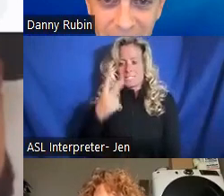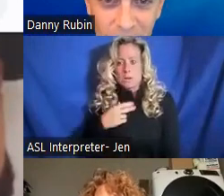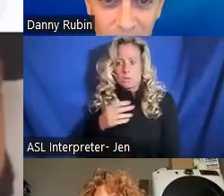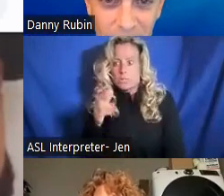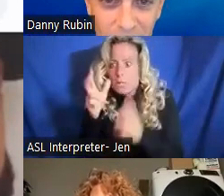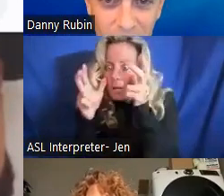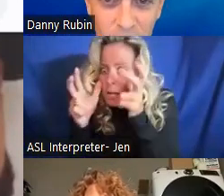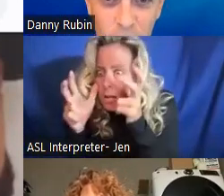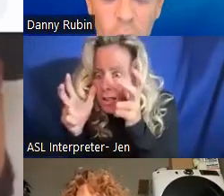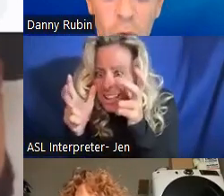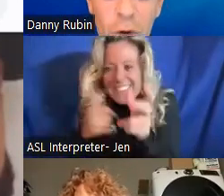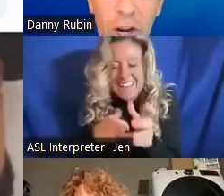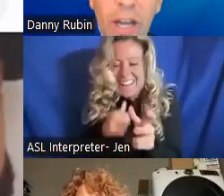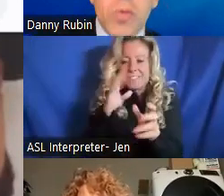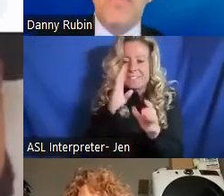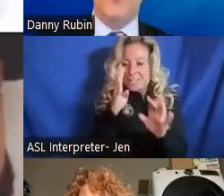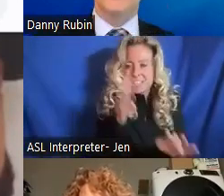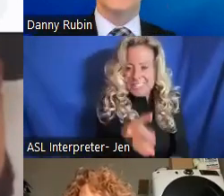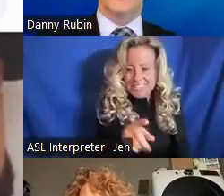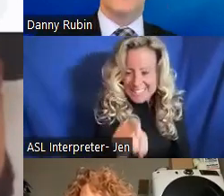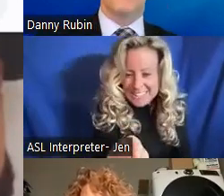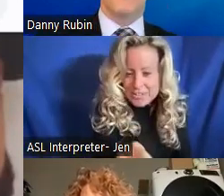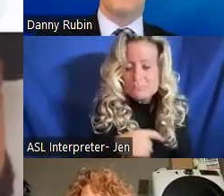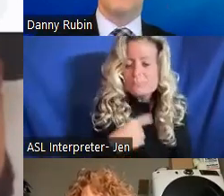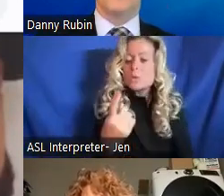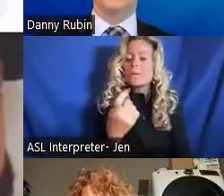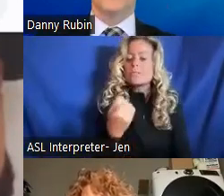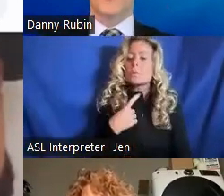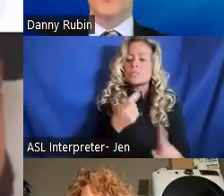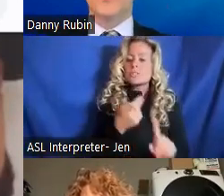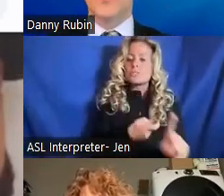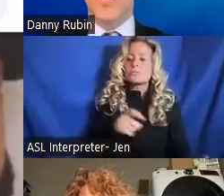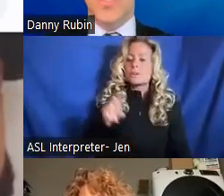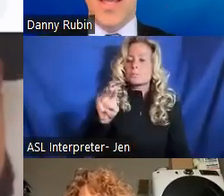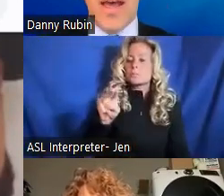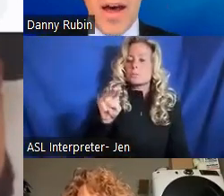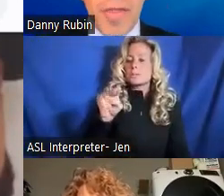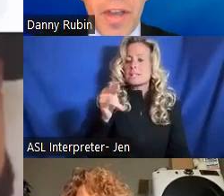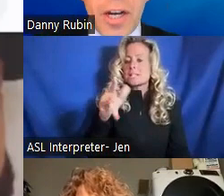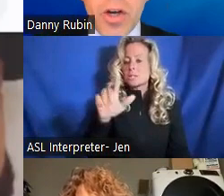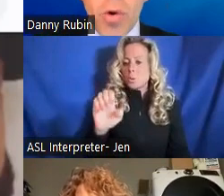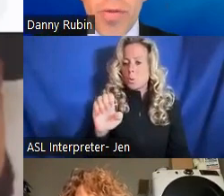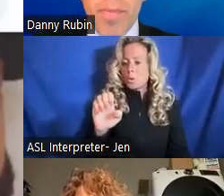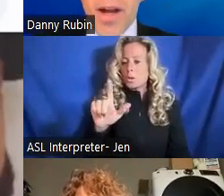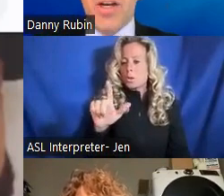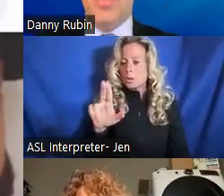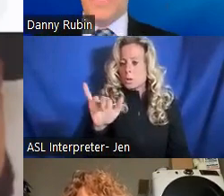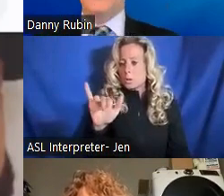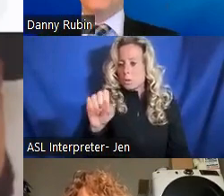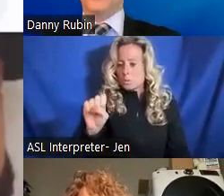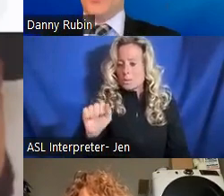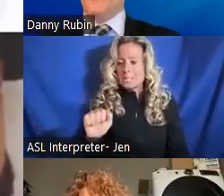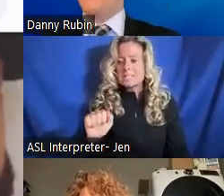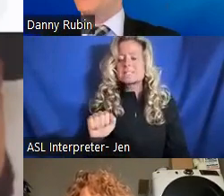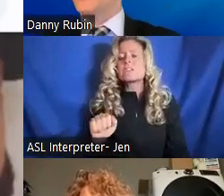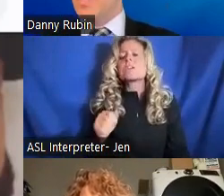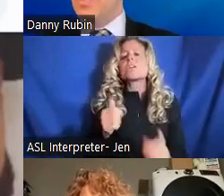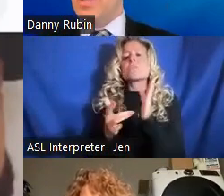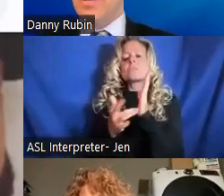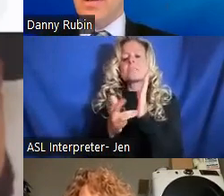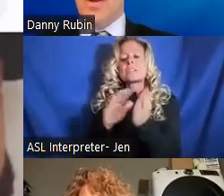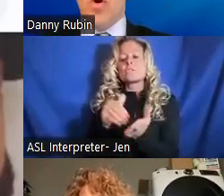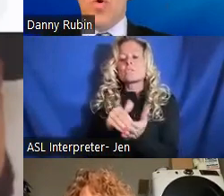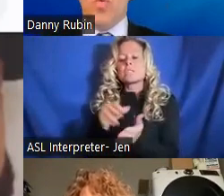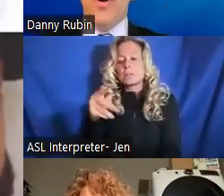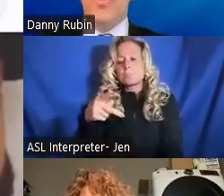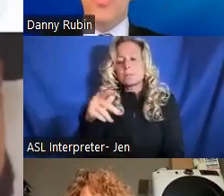intently to that. I want to read, okay, so we have a question here from Nicole Lucas, Athena North Montco Technical Center in